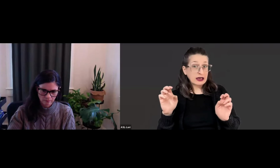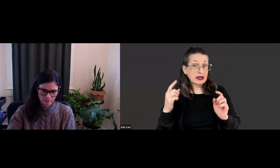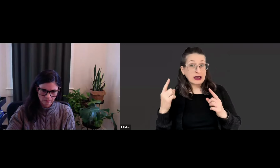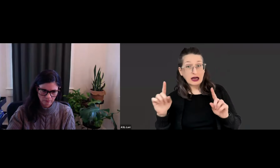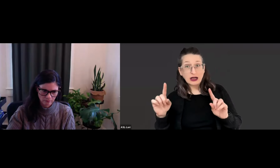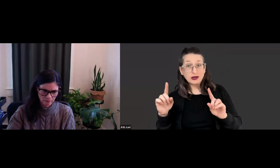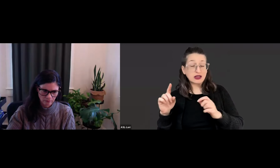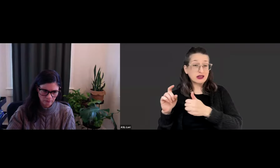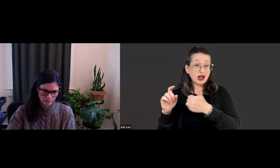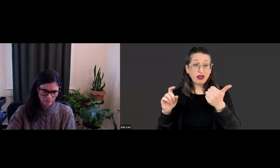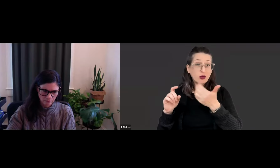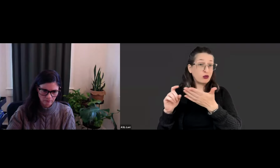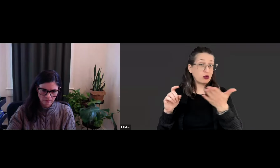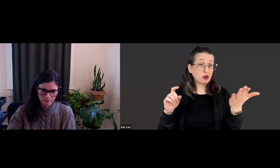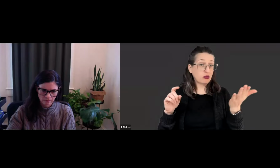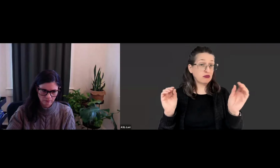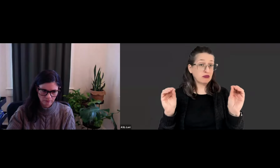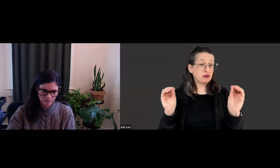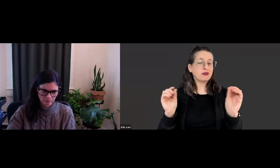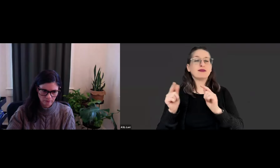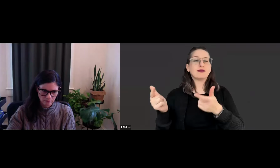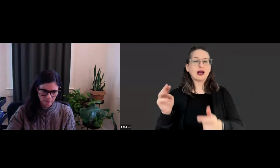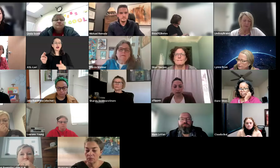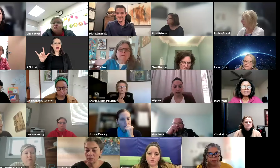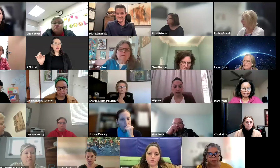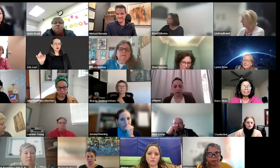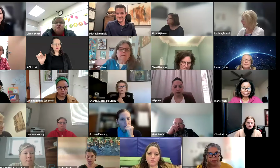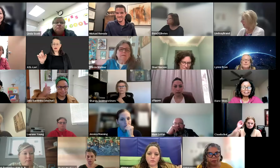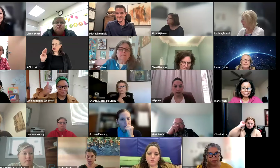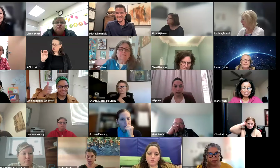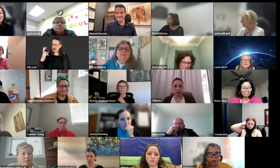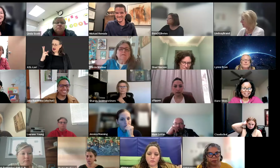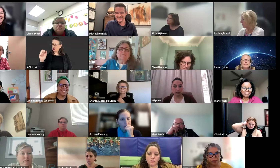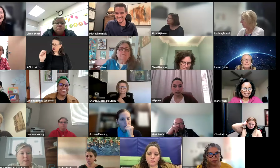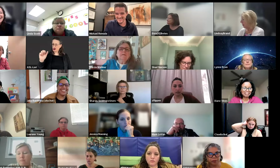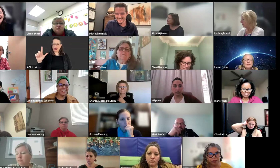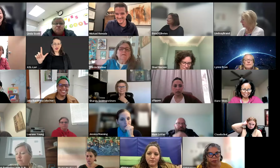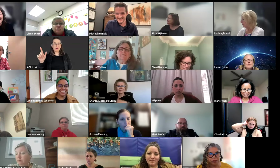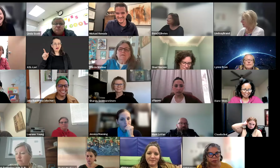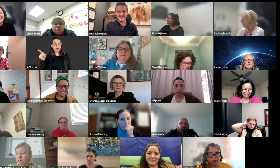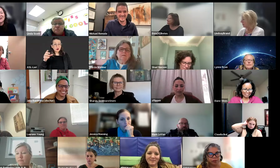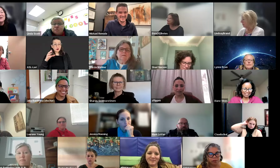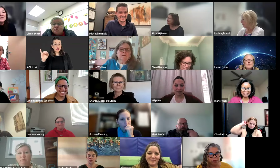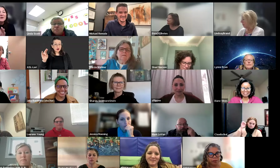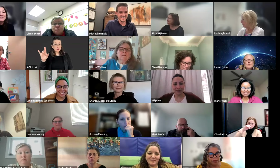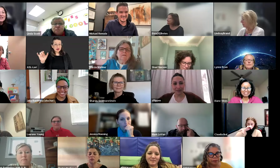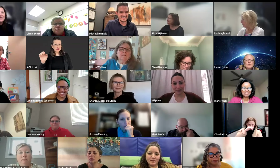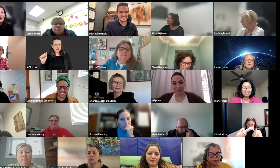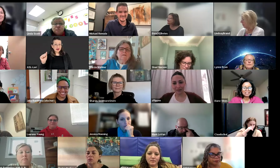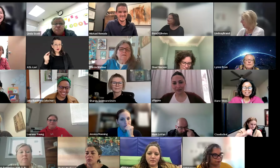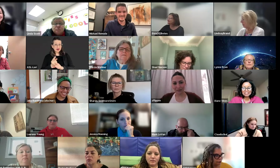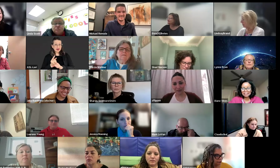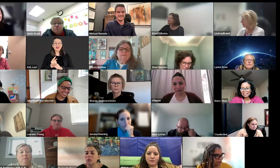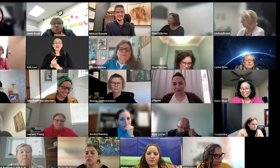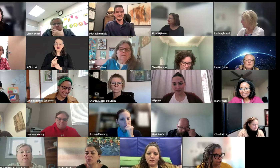over to Michael. And Michael, it's you and Julia, right? I don't want to freak Julia out in case it's not. Okay. So we have